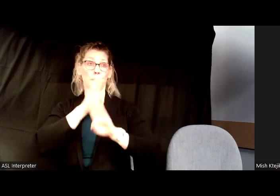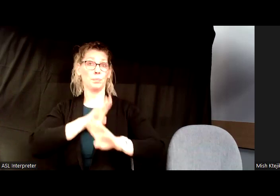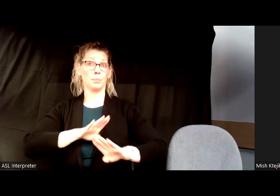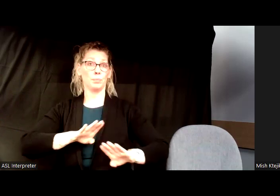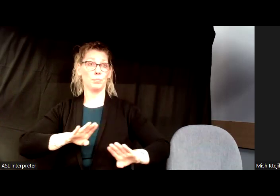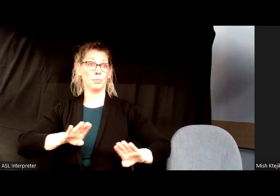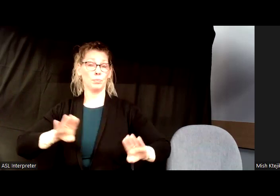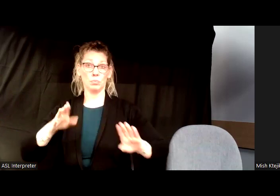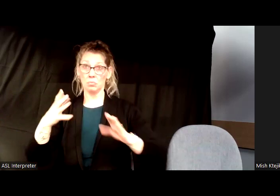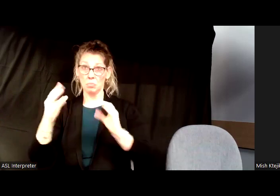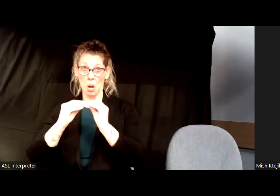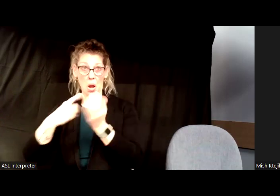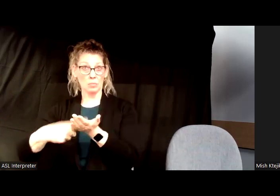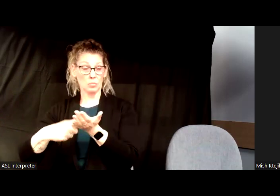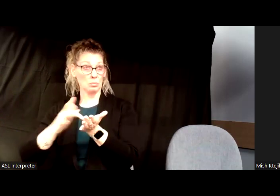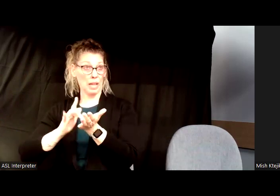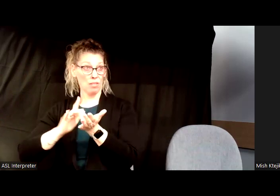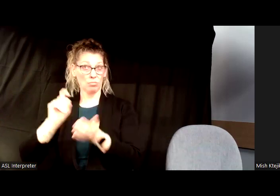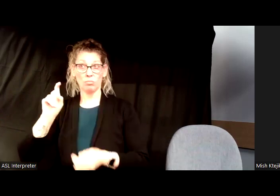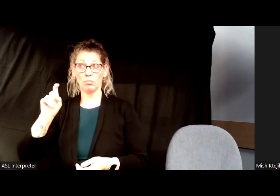Any more discussion on medical?